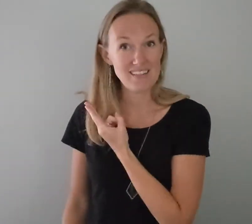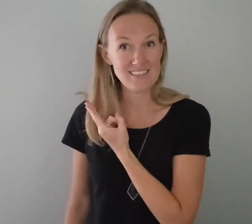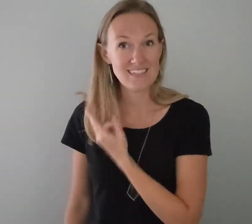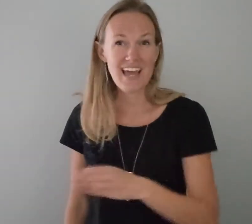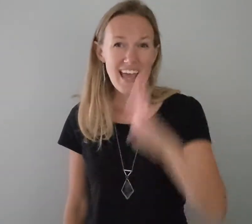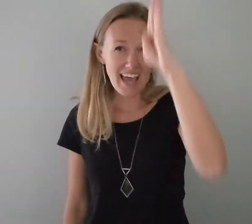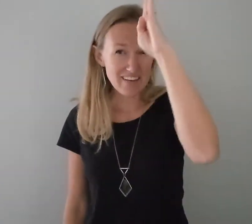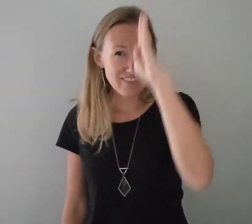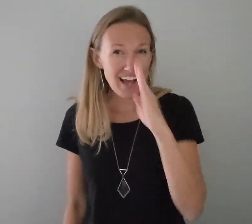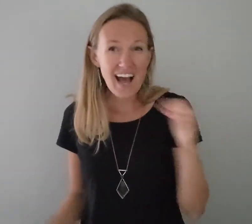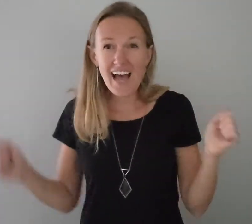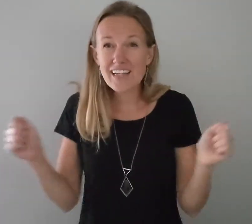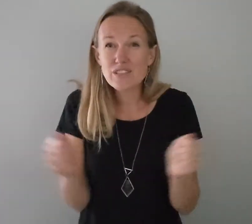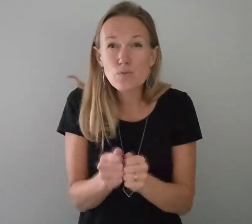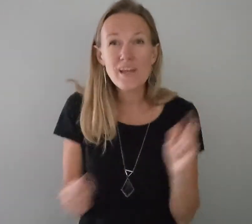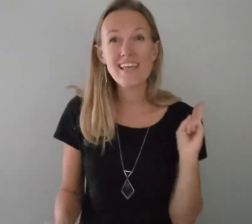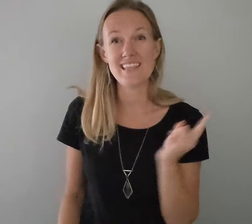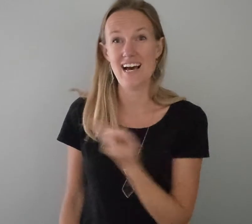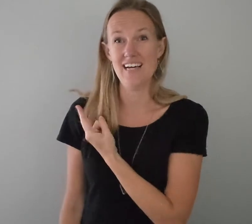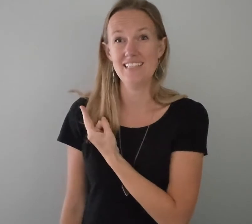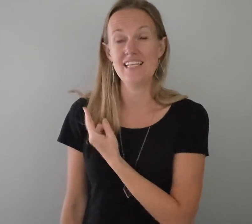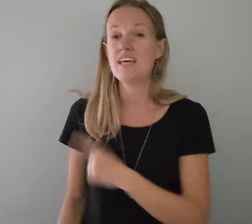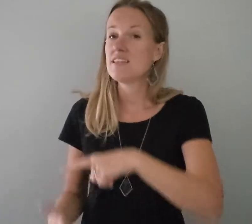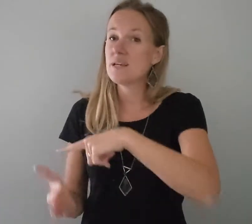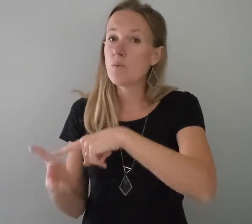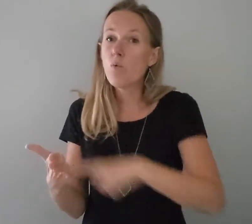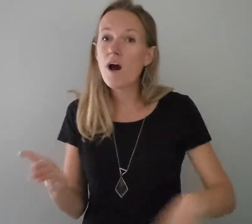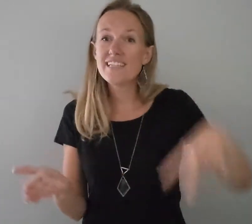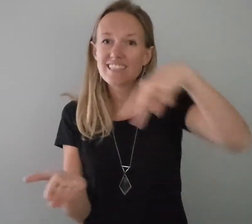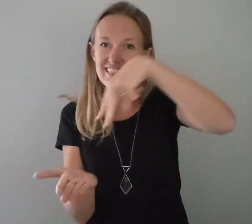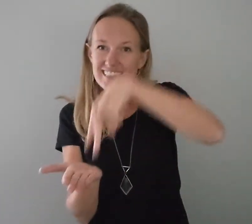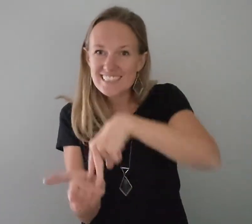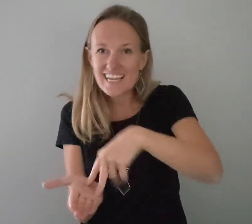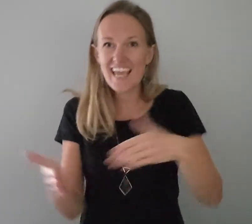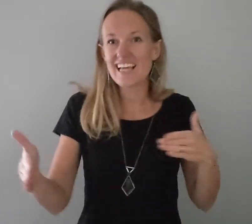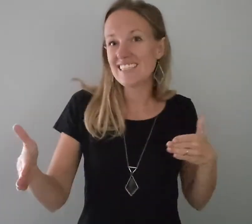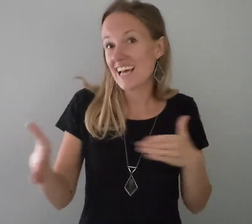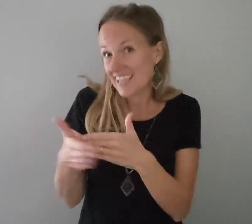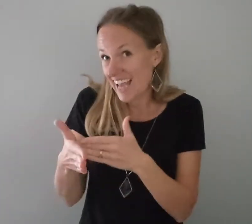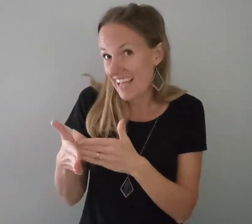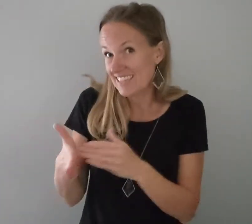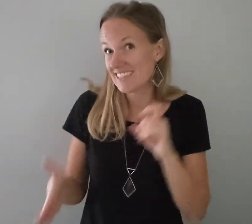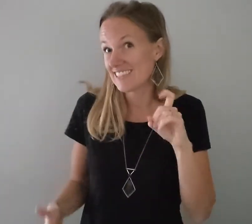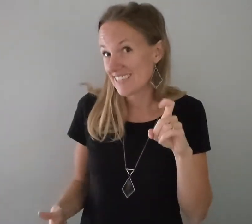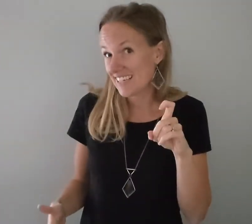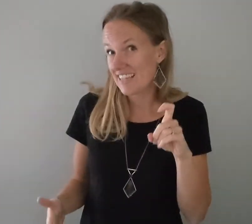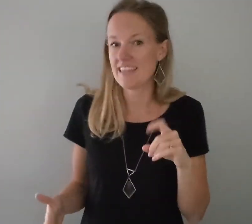us? And if God is with us, then what could stand against? And then that